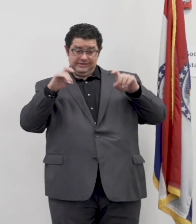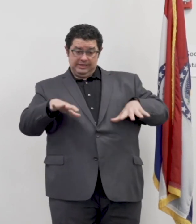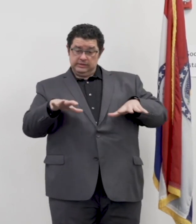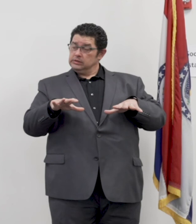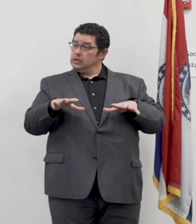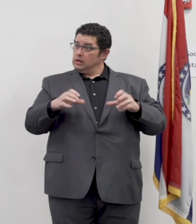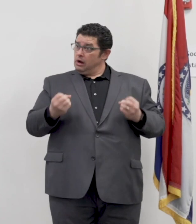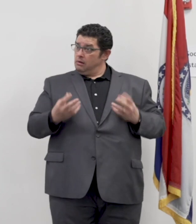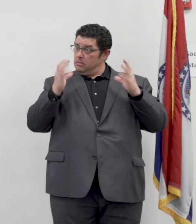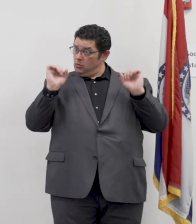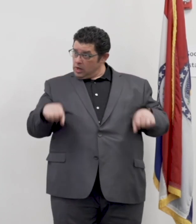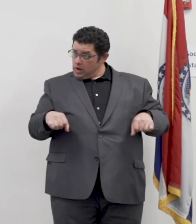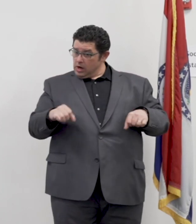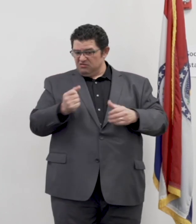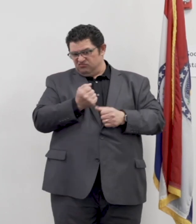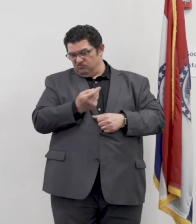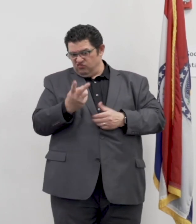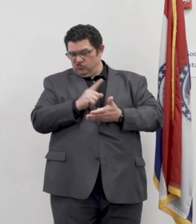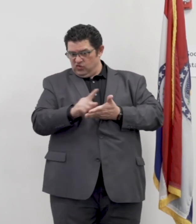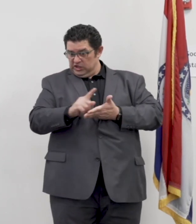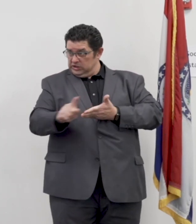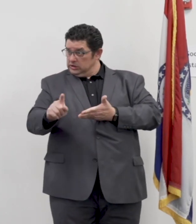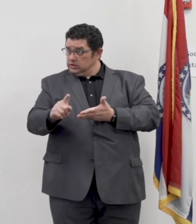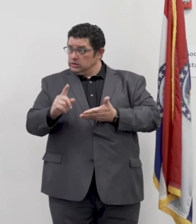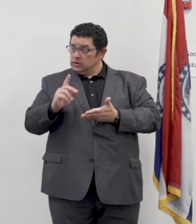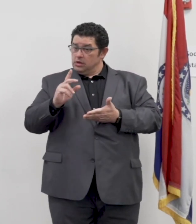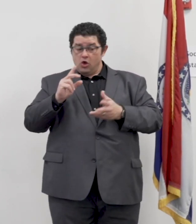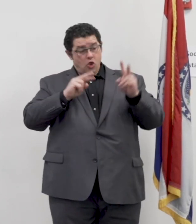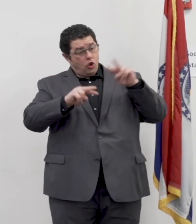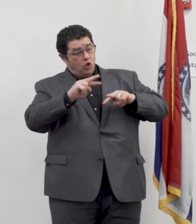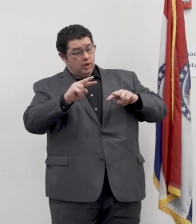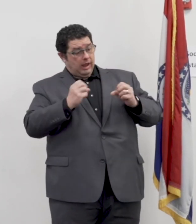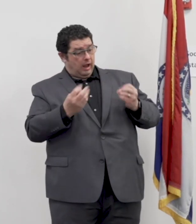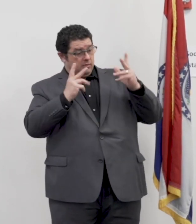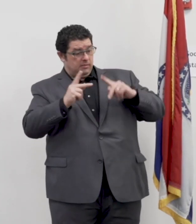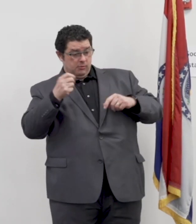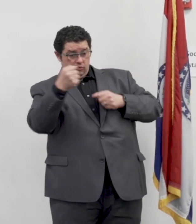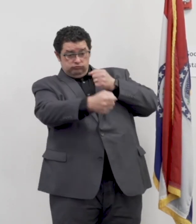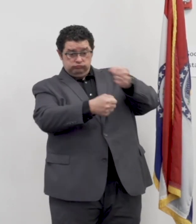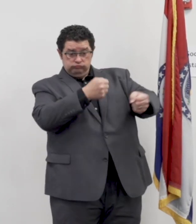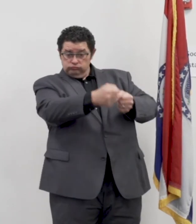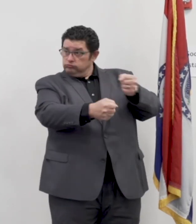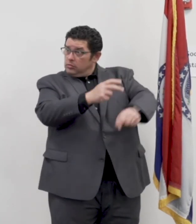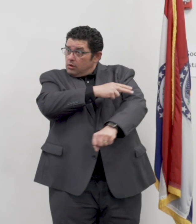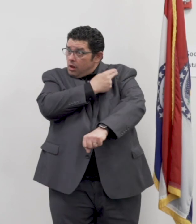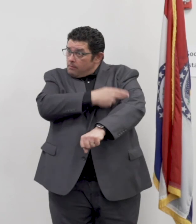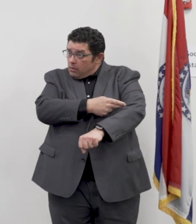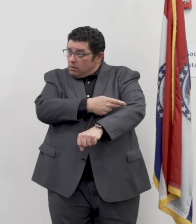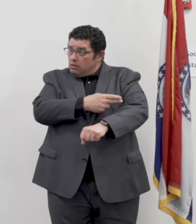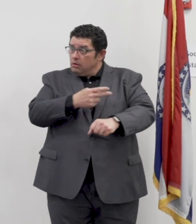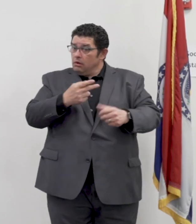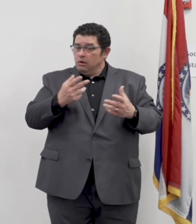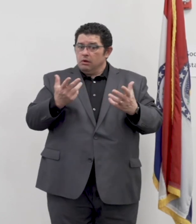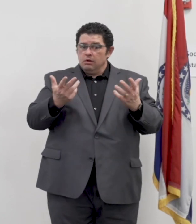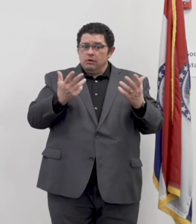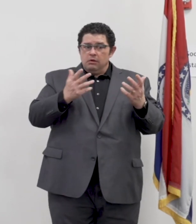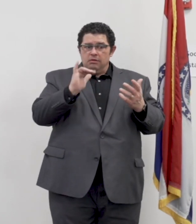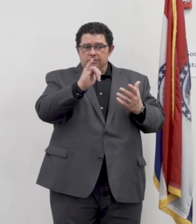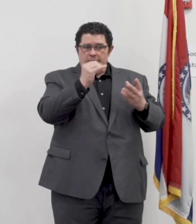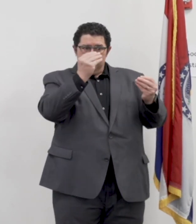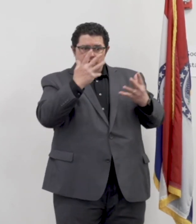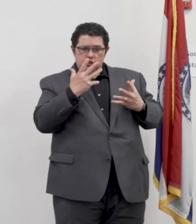weeks. We'll look at our hospitalization trends in a couple of weeks, and we'll see where we are, and we could provide more guidance